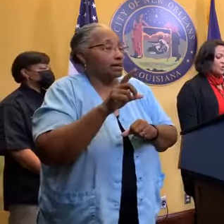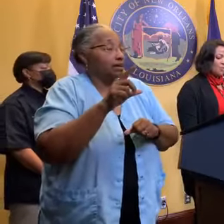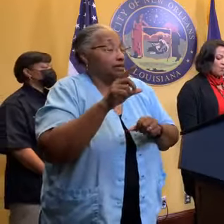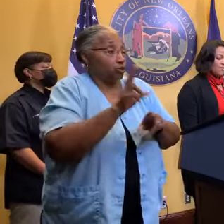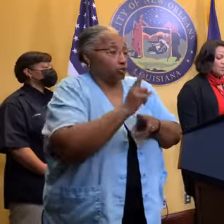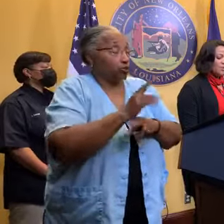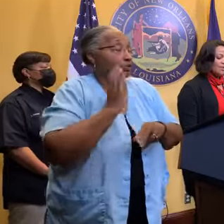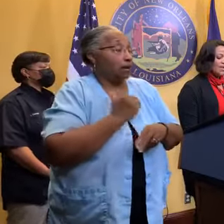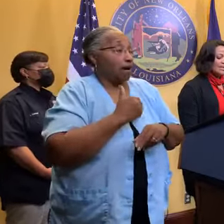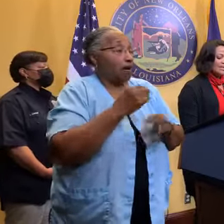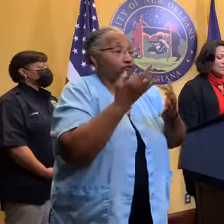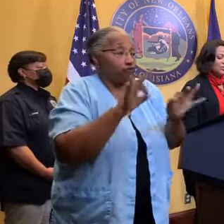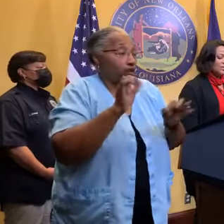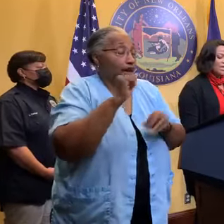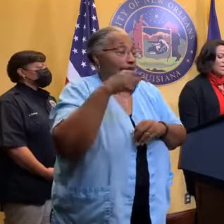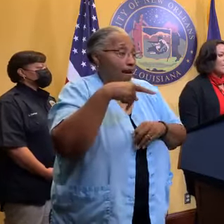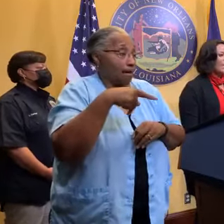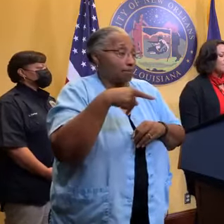your smartphone at